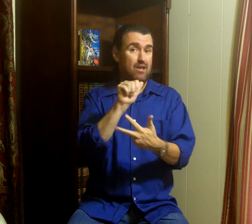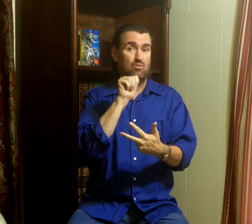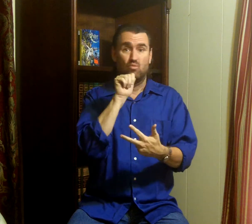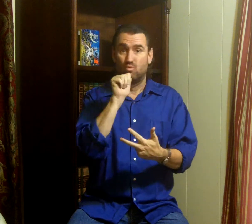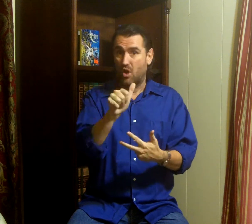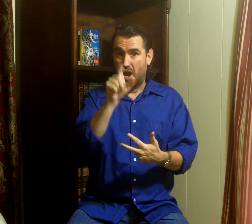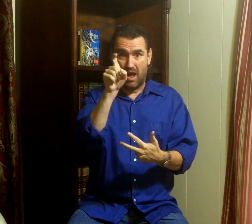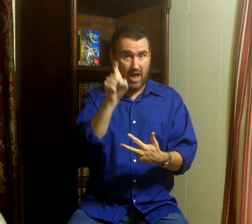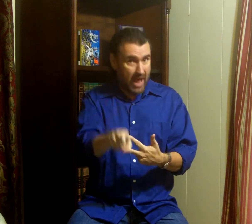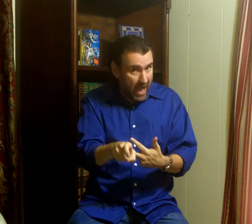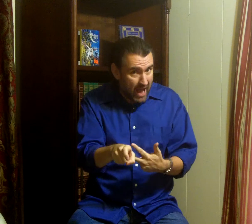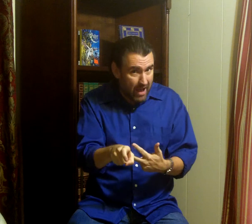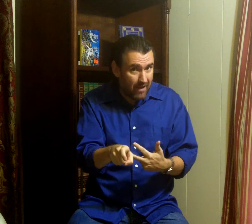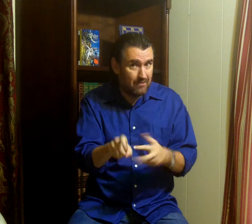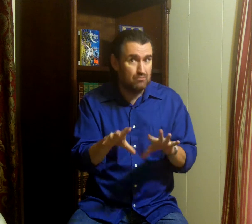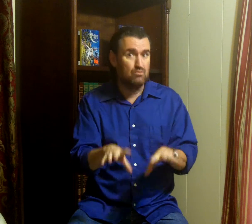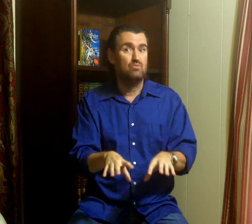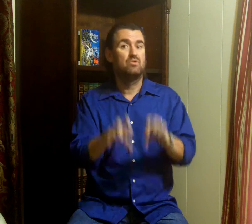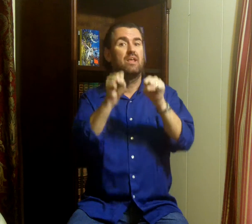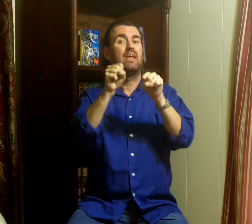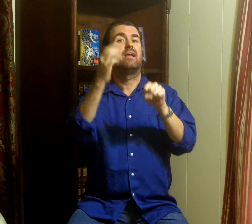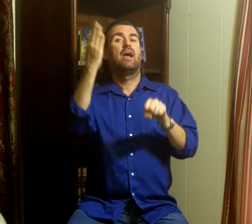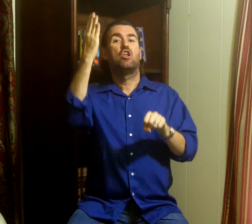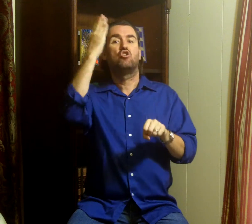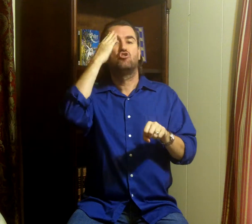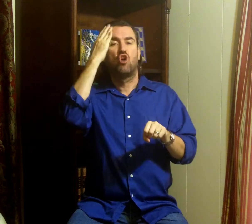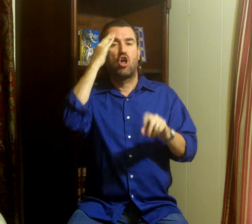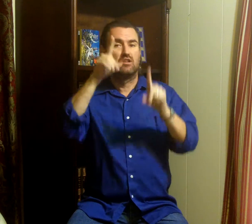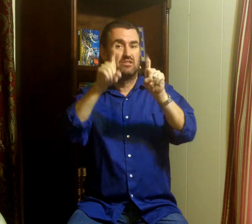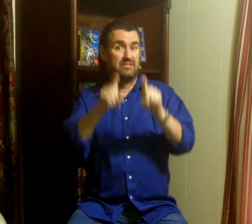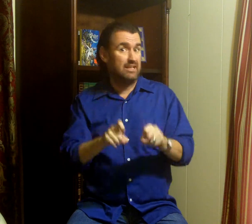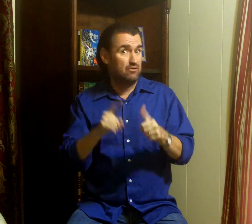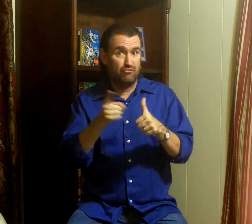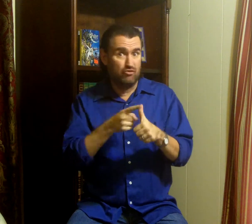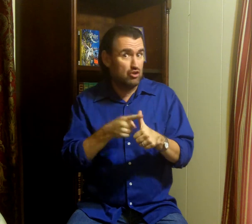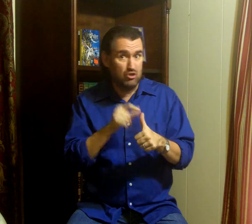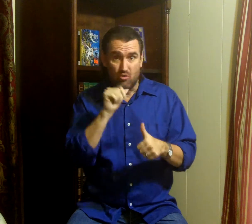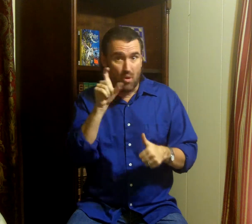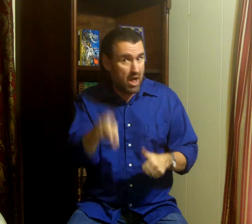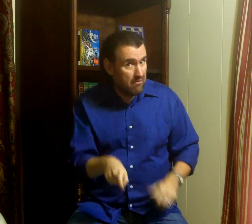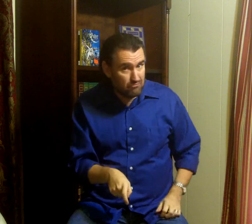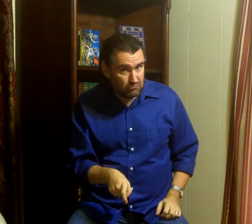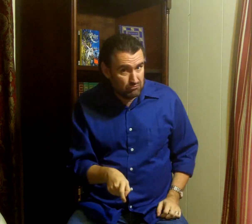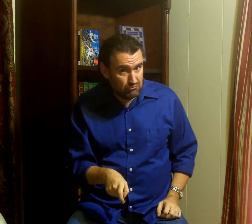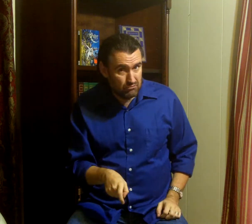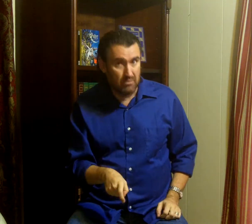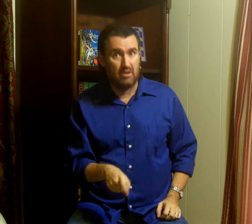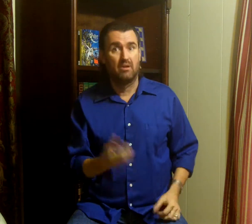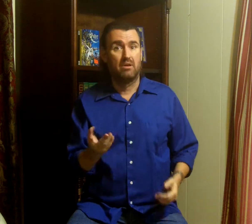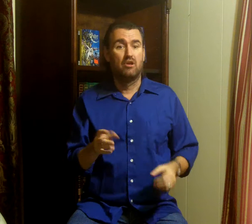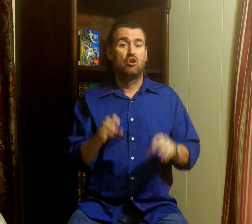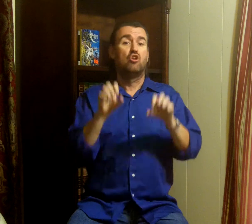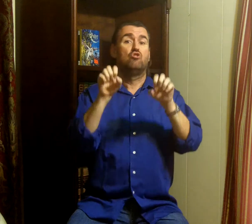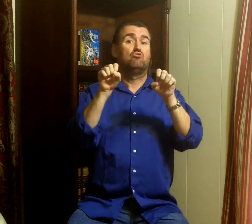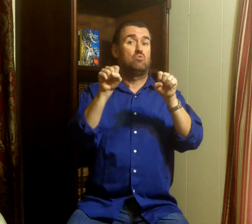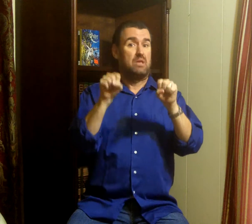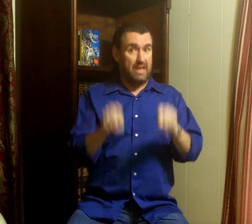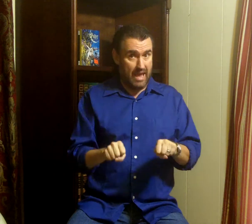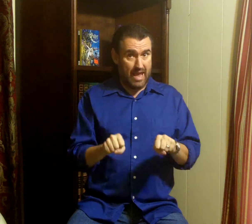exam before you take the performance exam. You can go take the performance exam without taking a